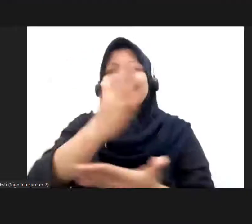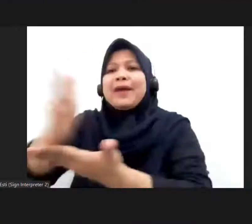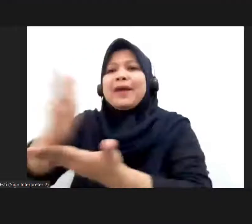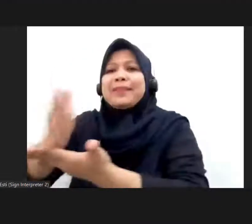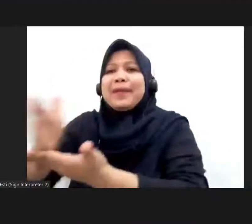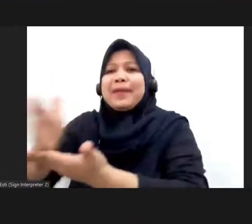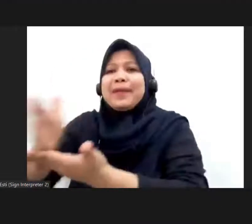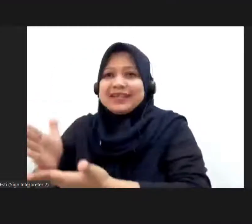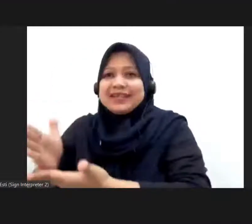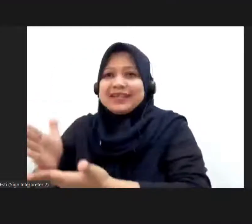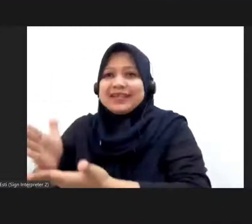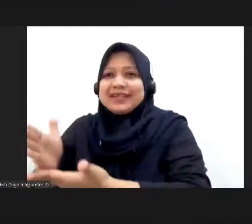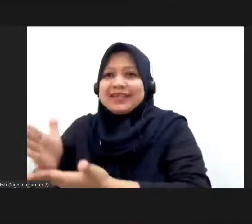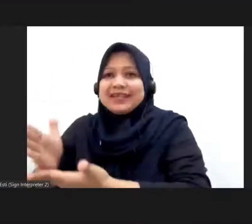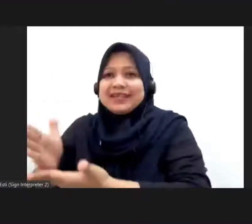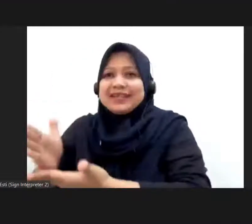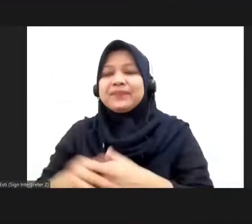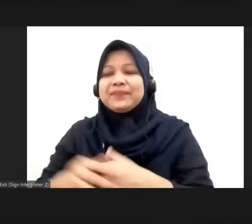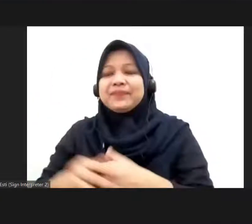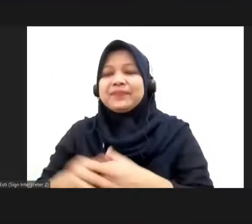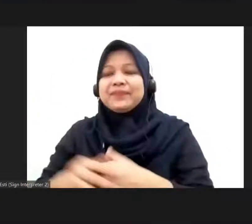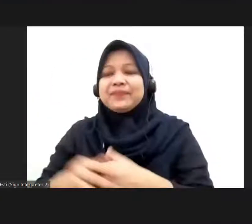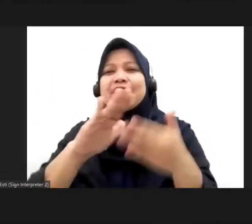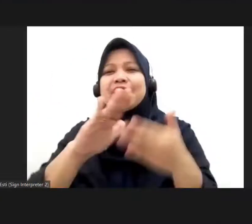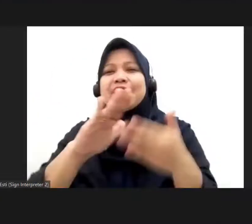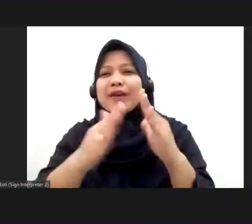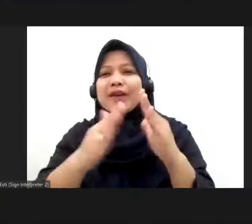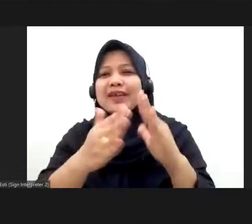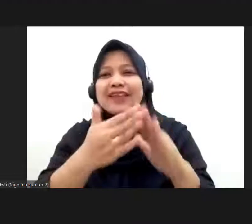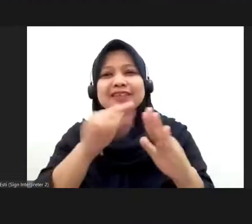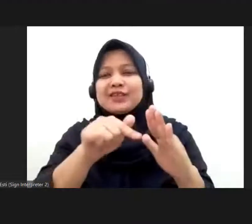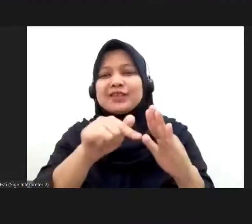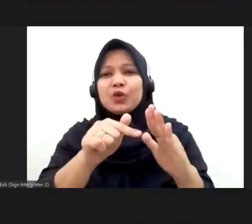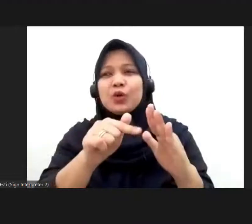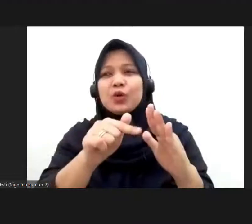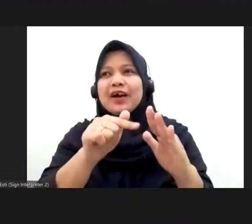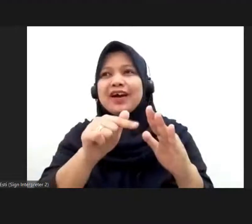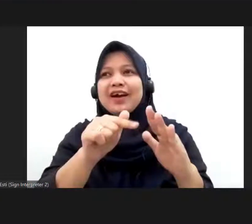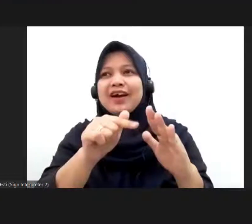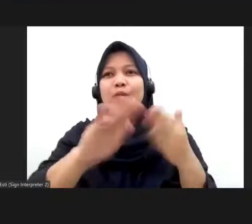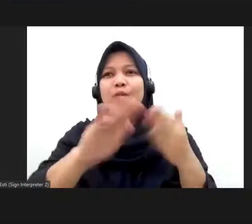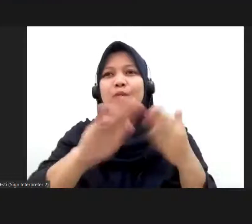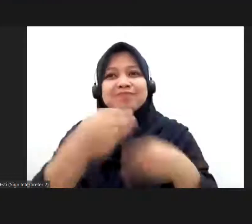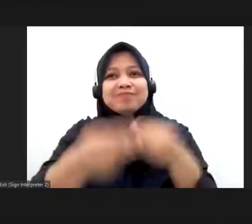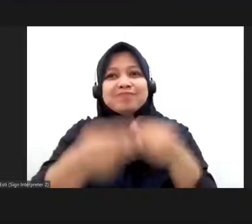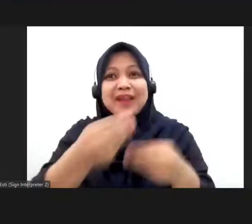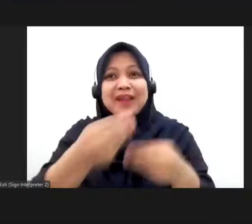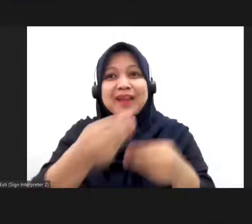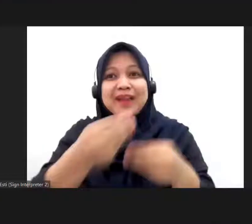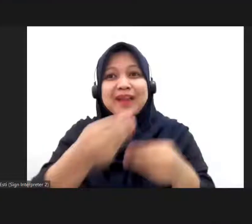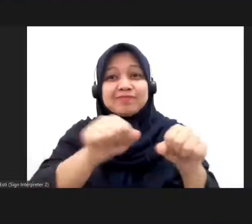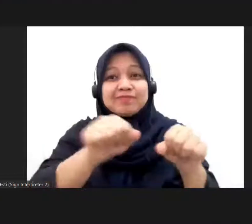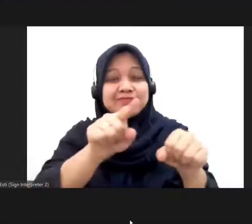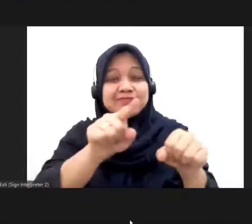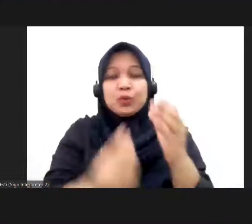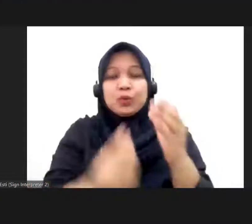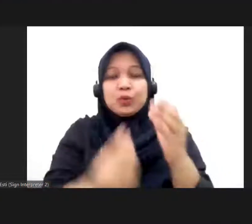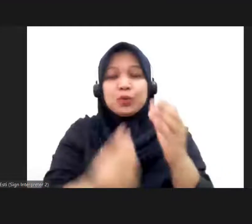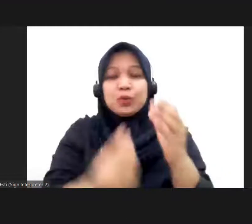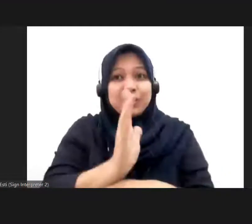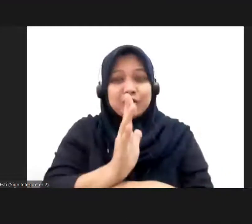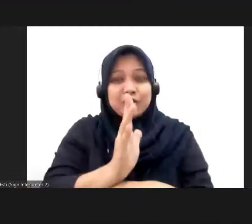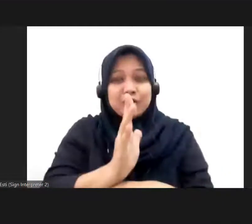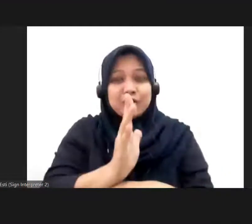be in charge for this. So that's community grocery, community market altogether. So that's one. Second one. And